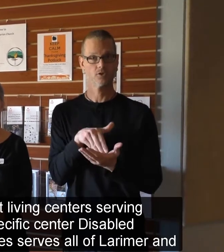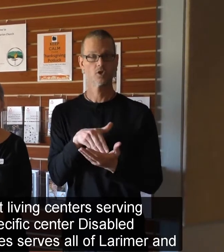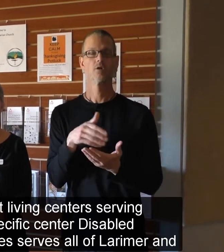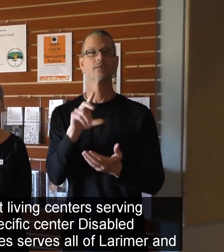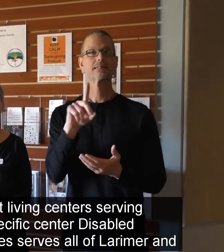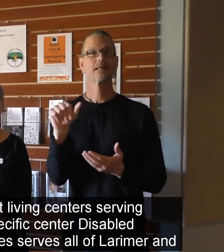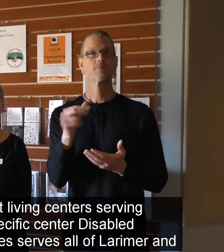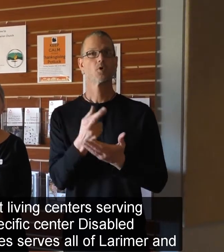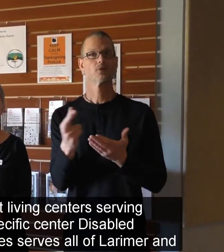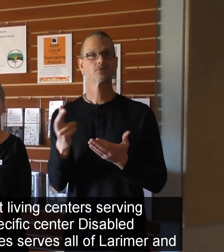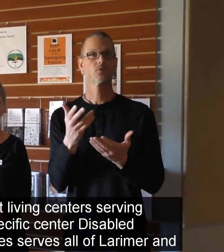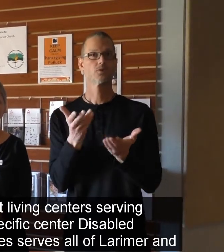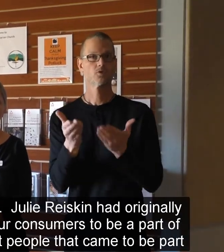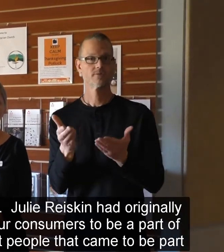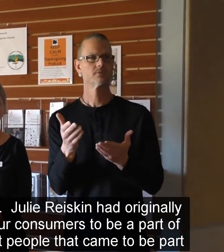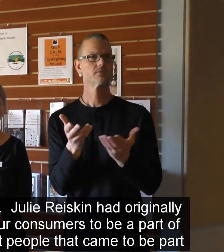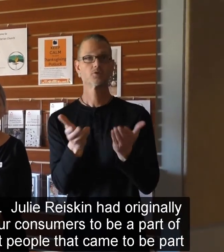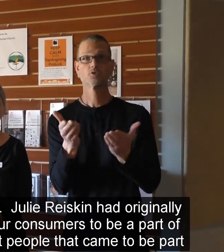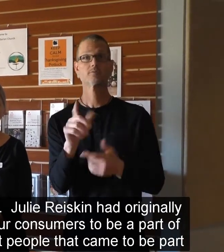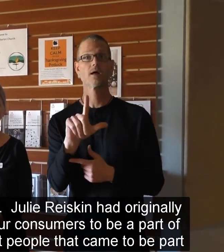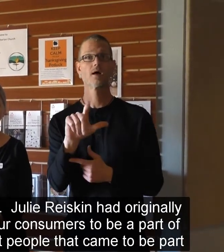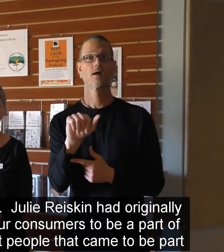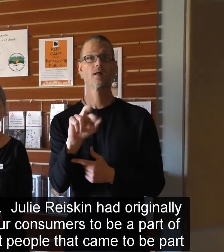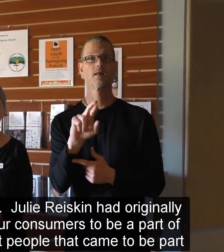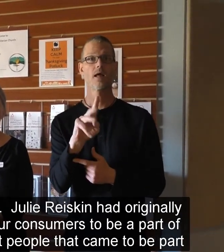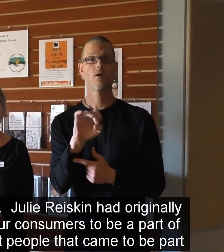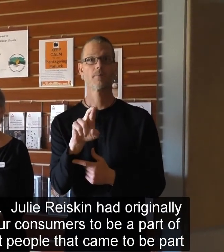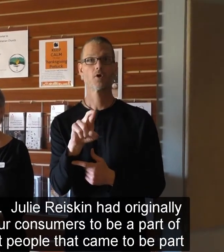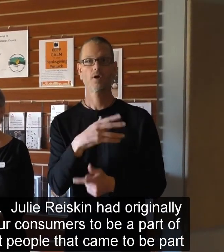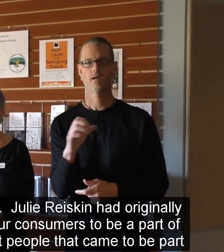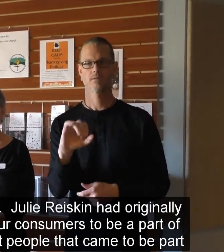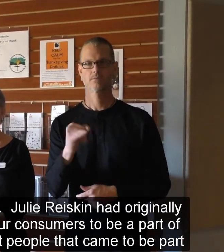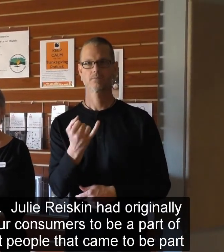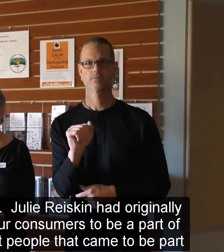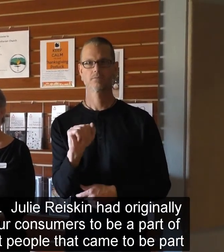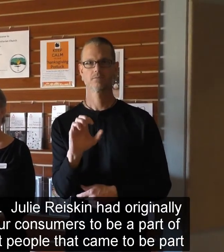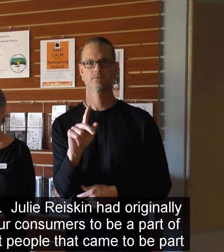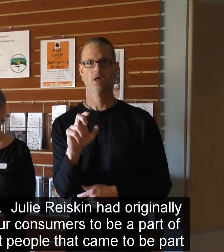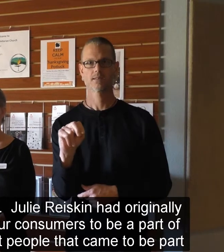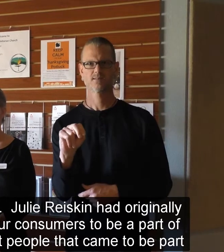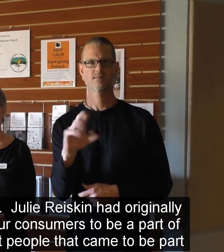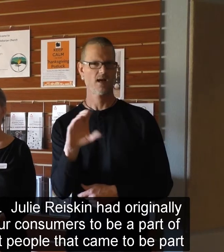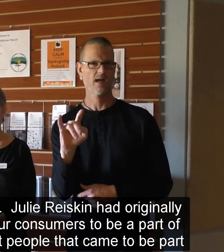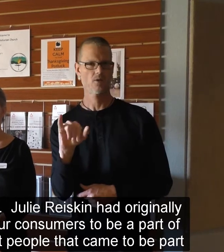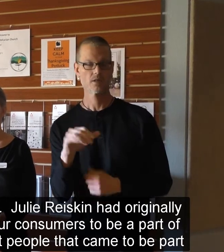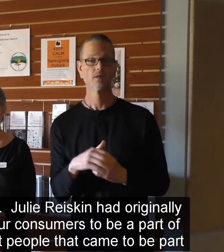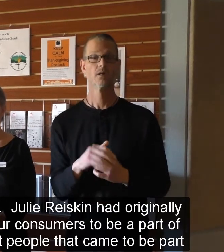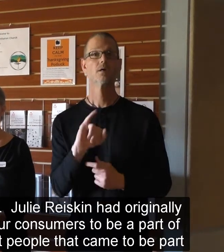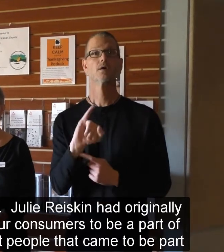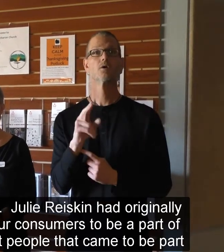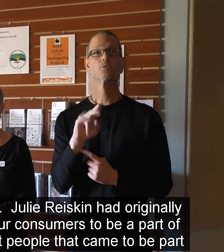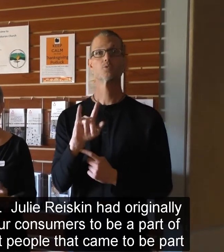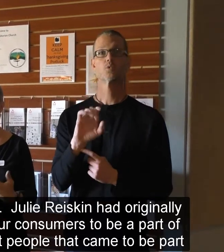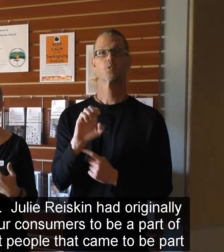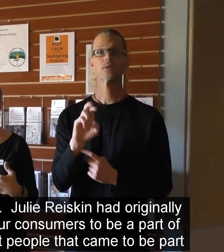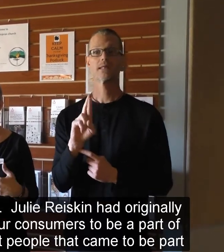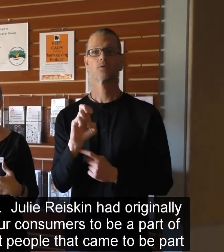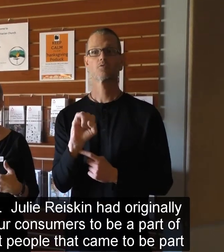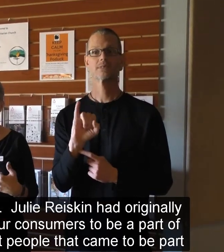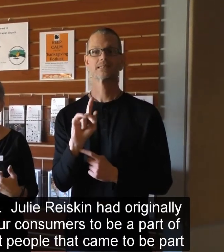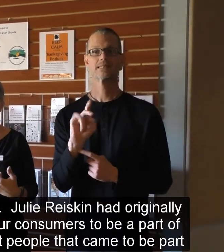Services, serves all of Larimer and Jackson counties. Julie Riskin had originally